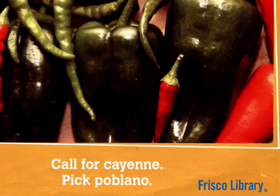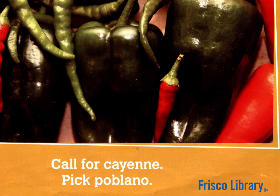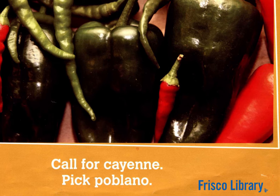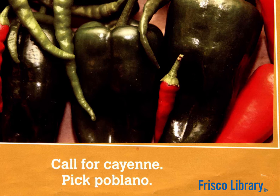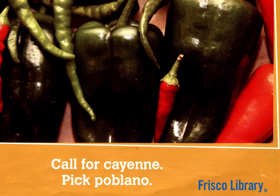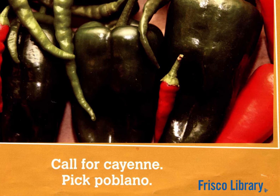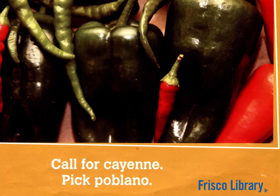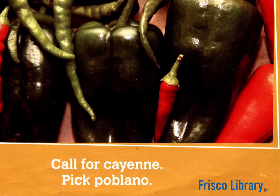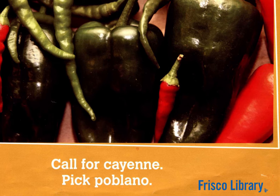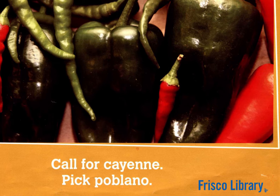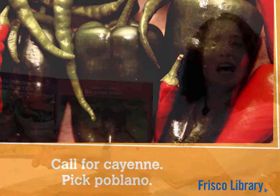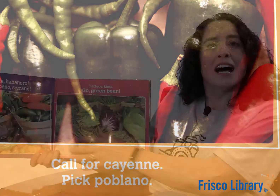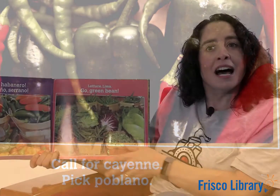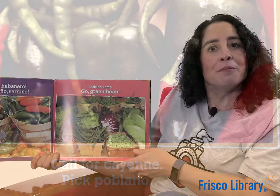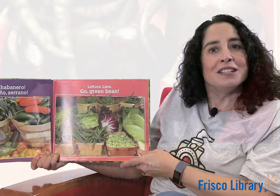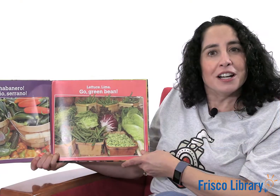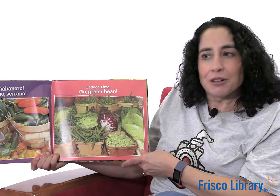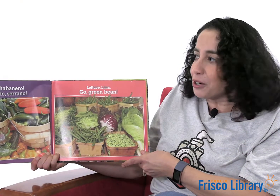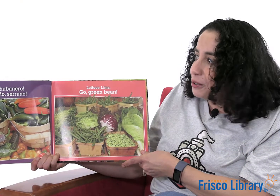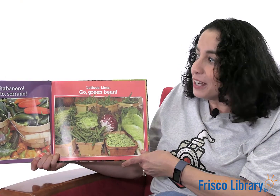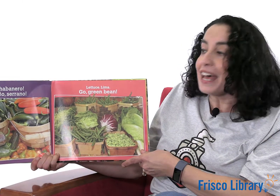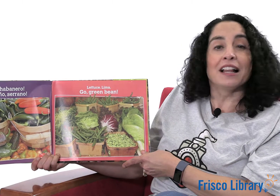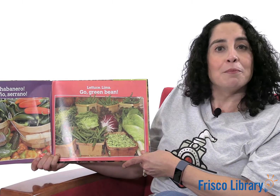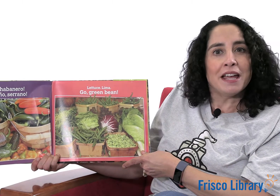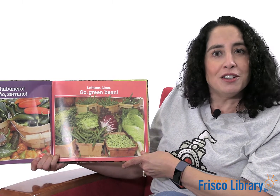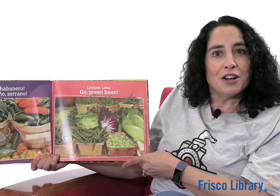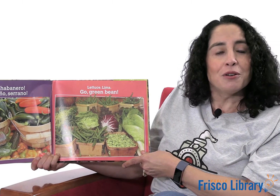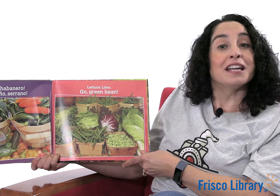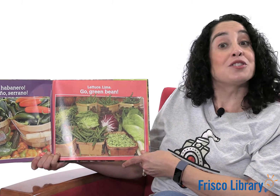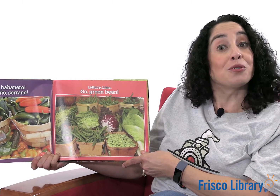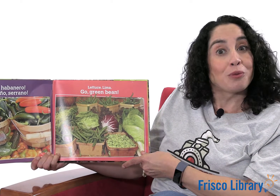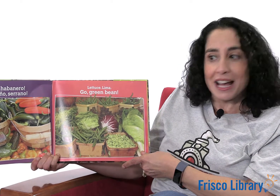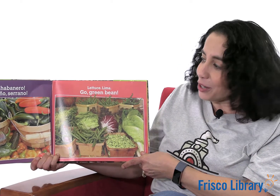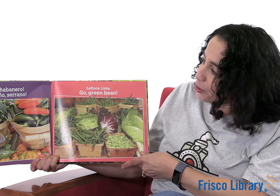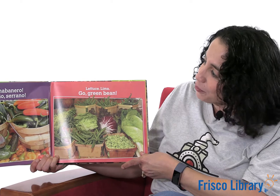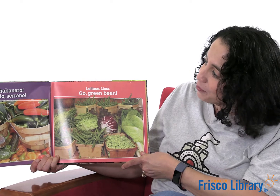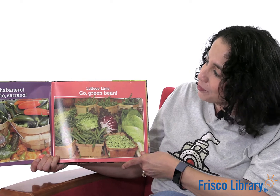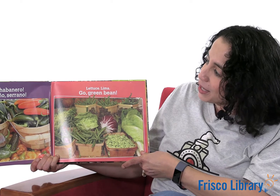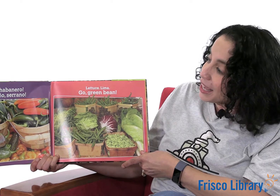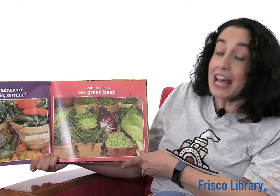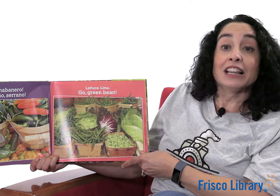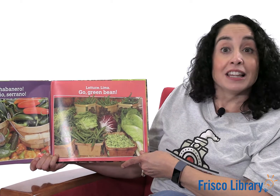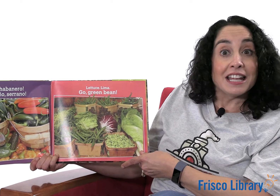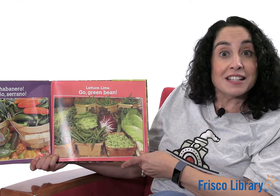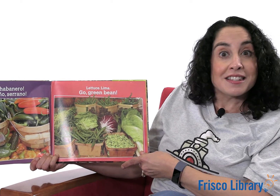hola habanero jalapeno and serrano lettuce